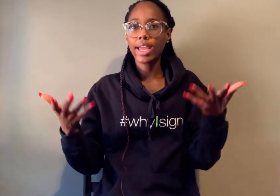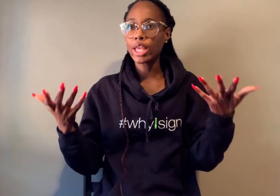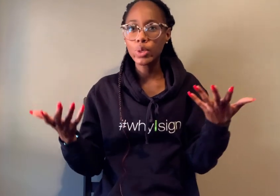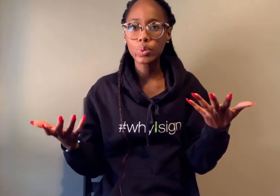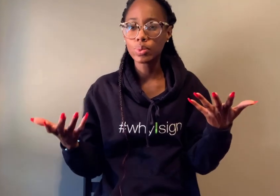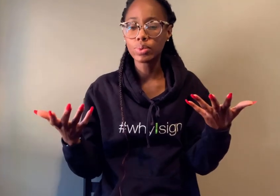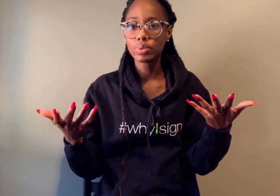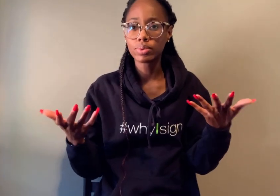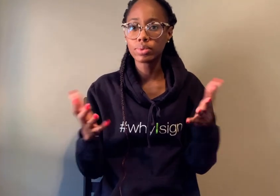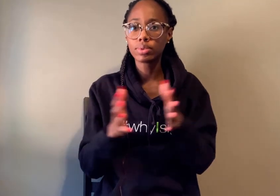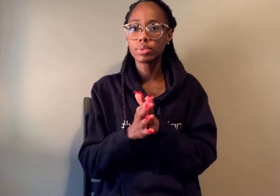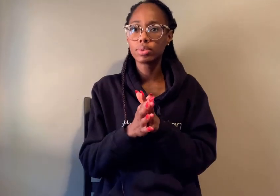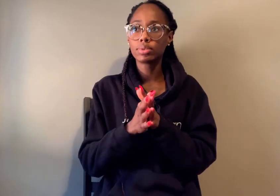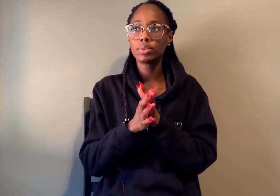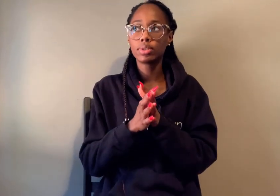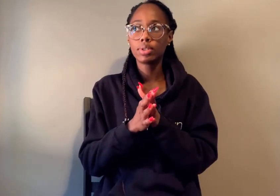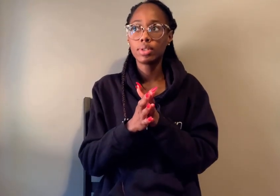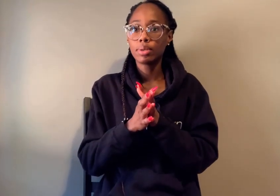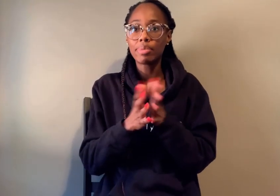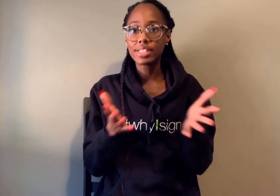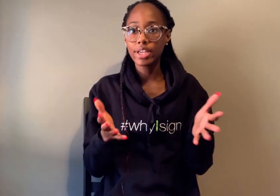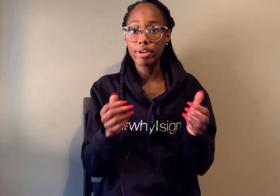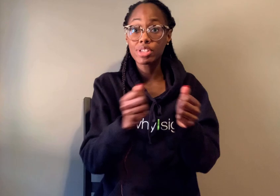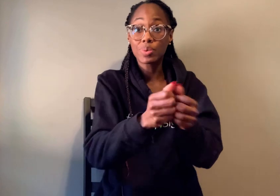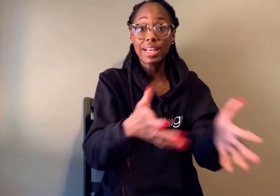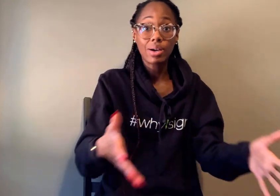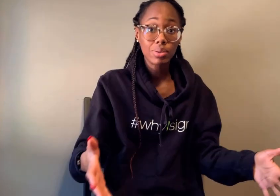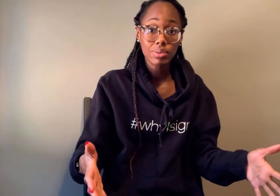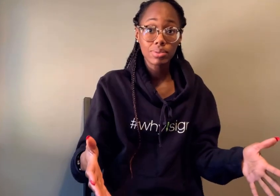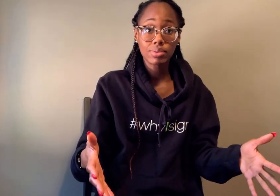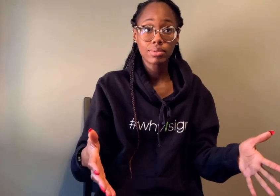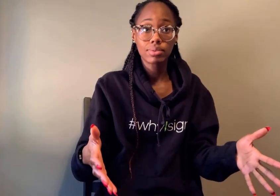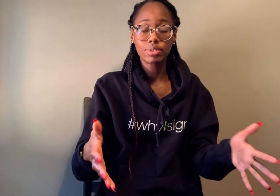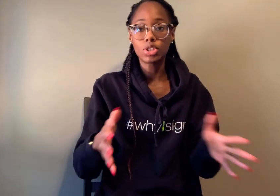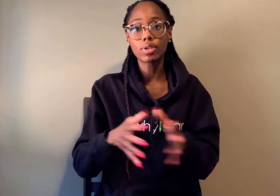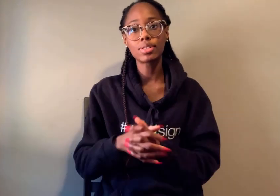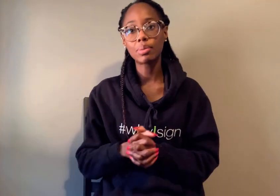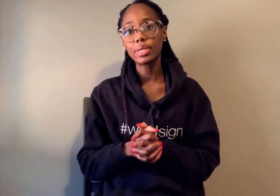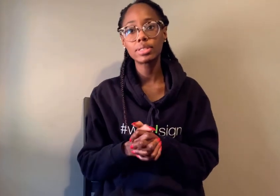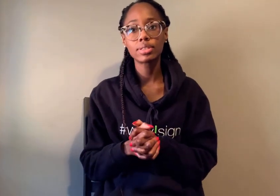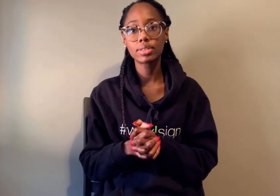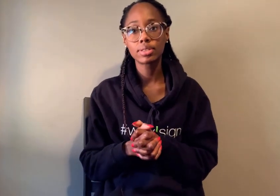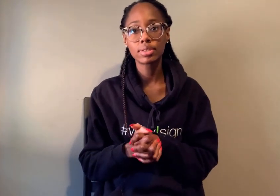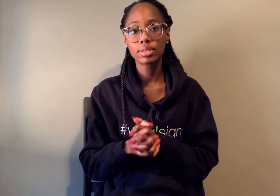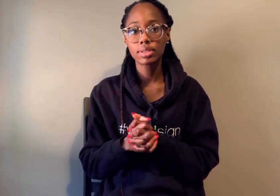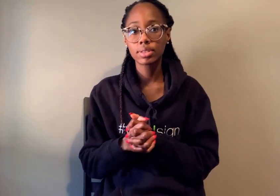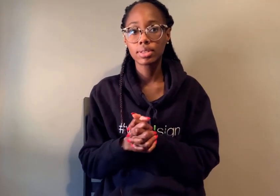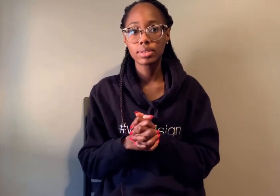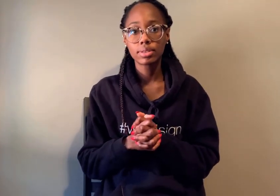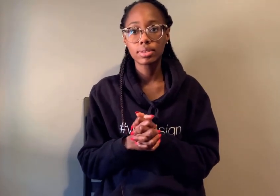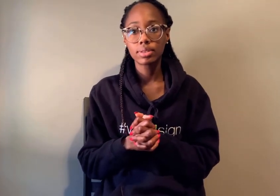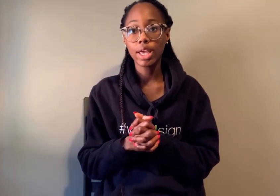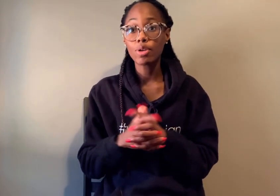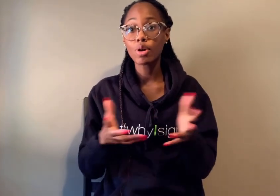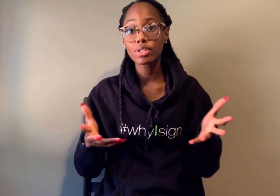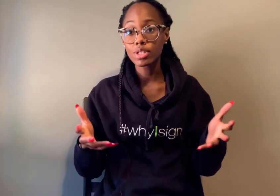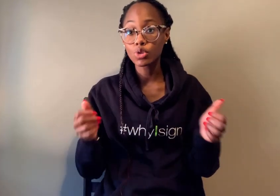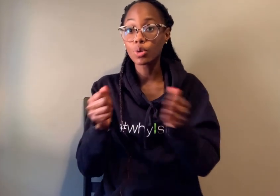Can you be serious without joking so much? Can you go to the store